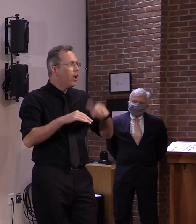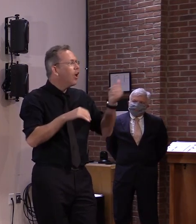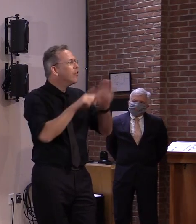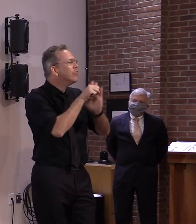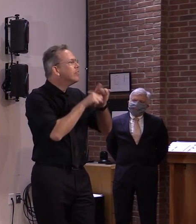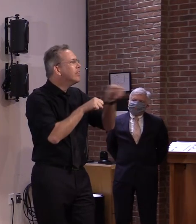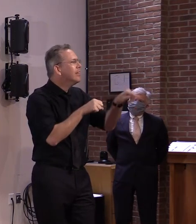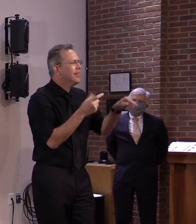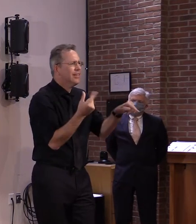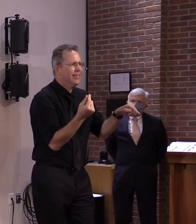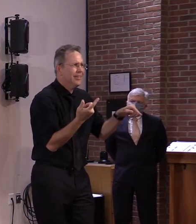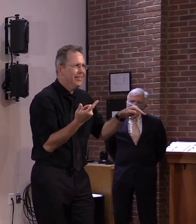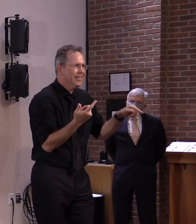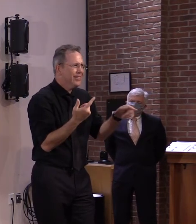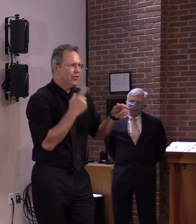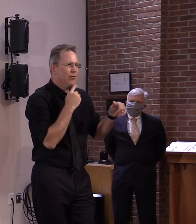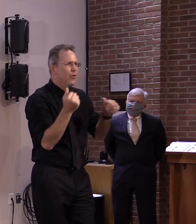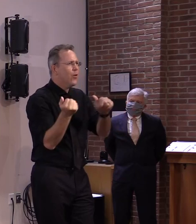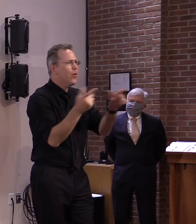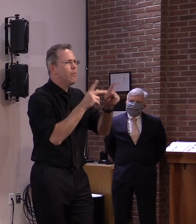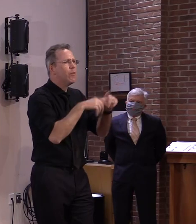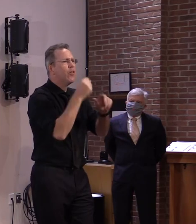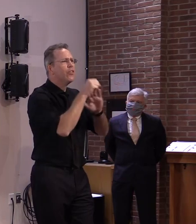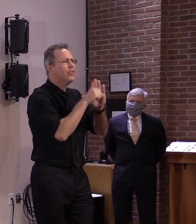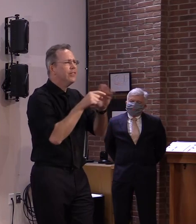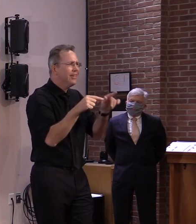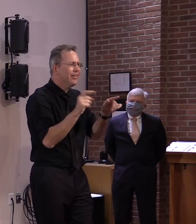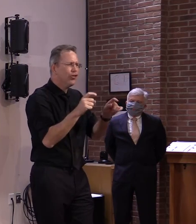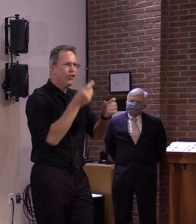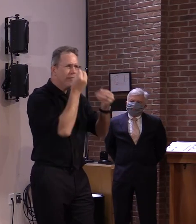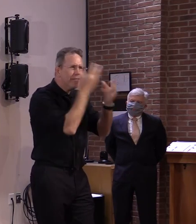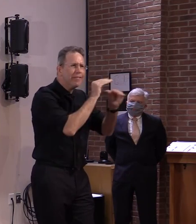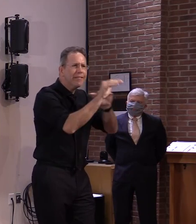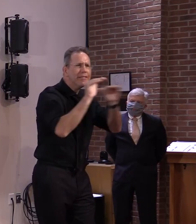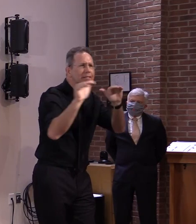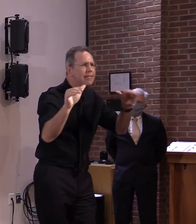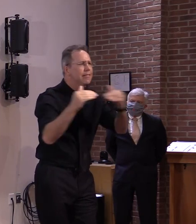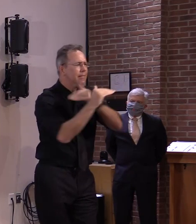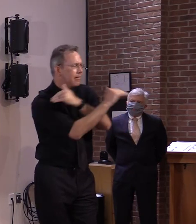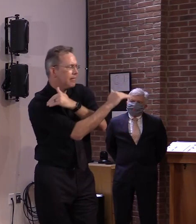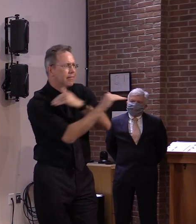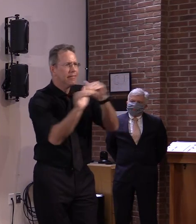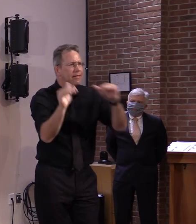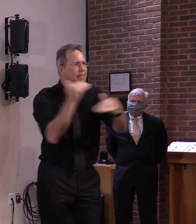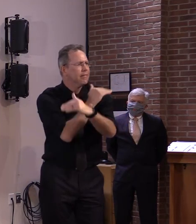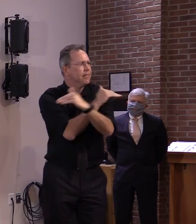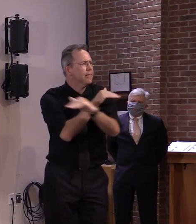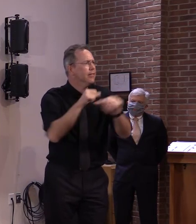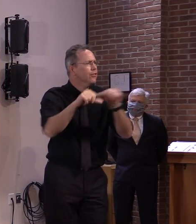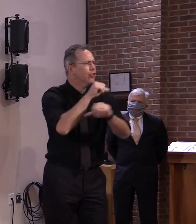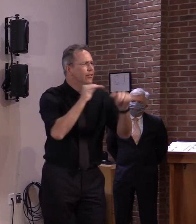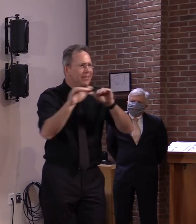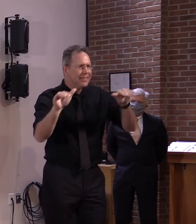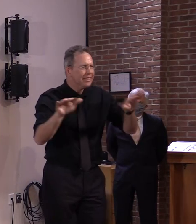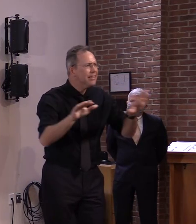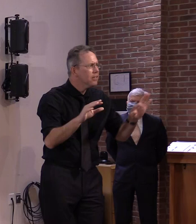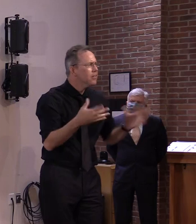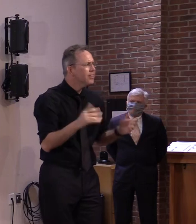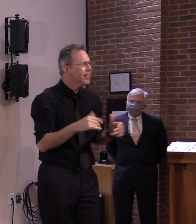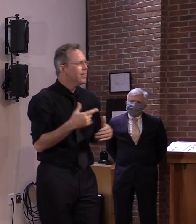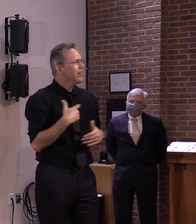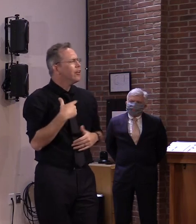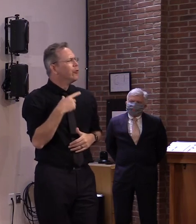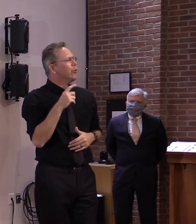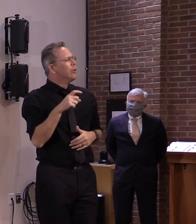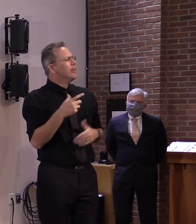one of us to make this word known to those who we are inviting in and to make sure. But we'll be stepping up our efforts to